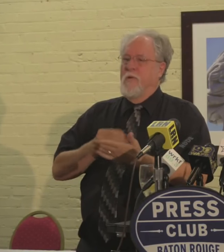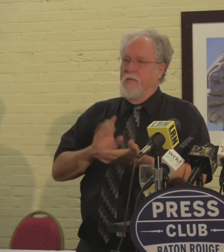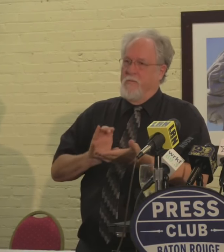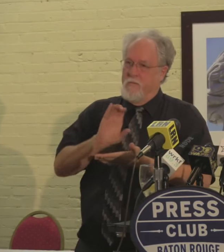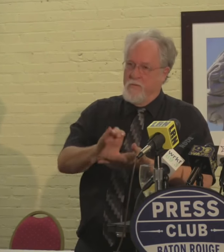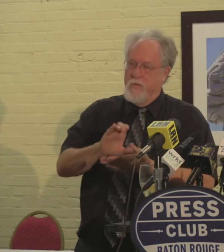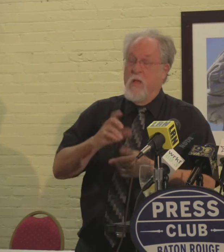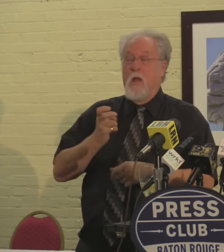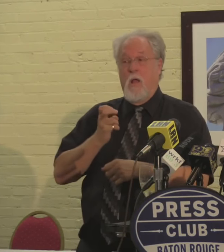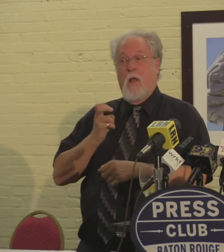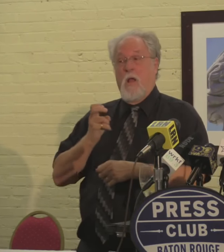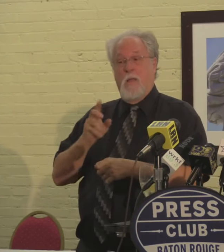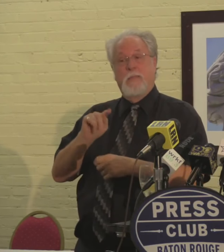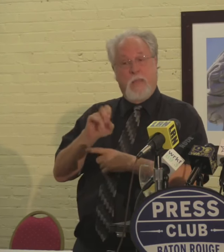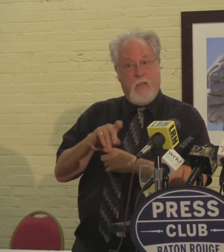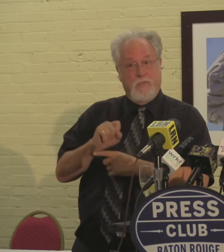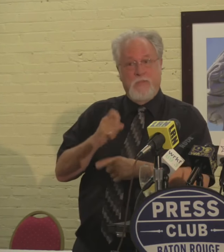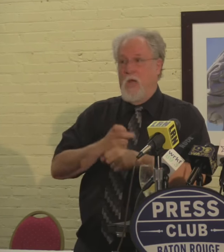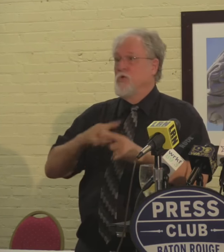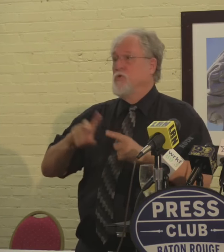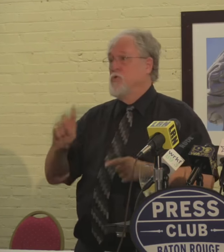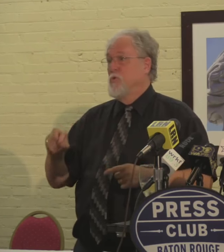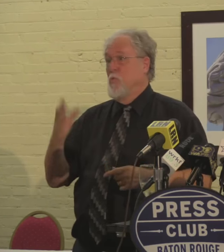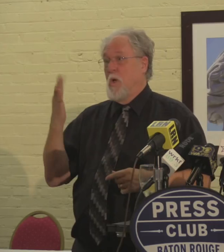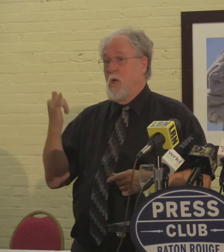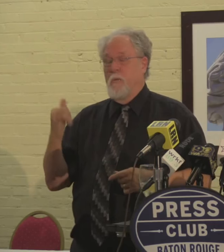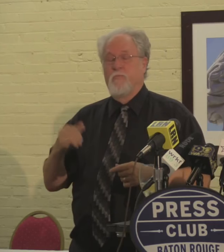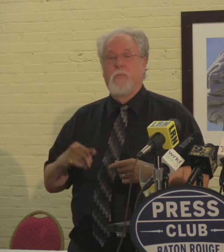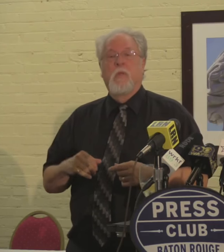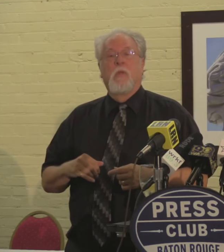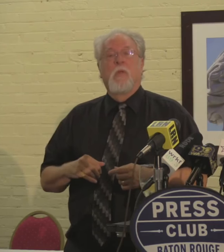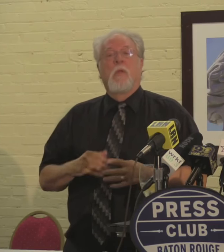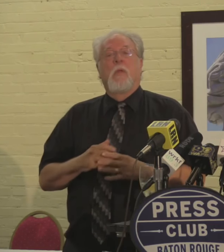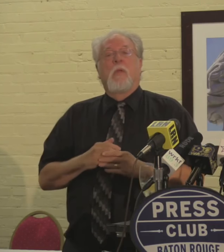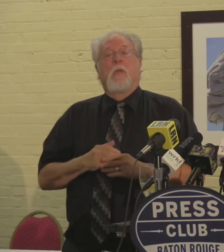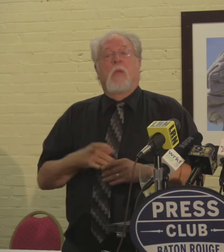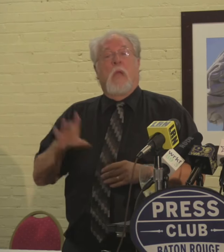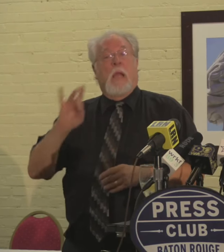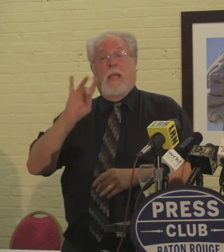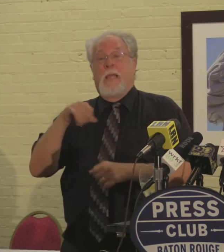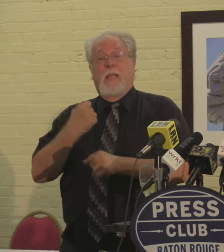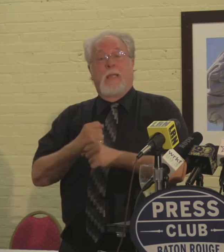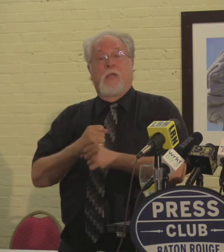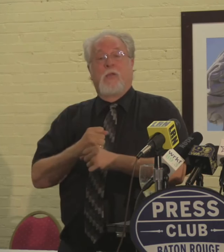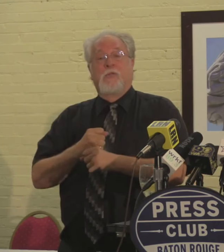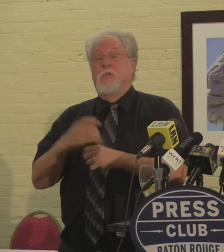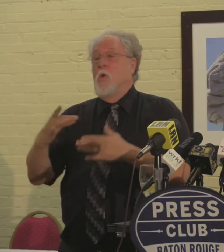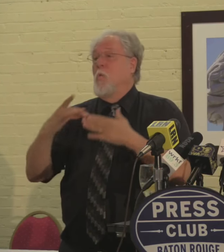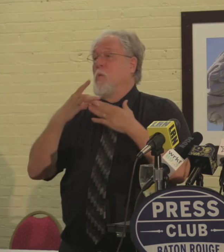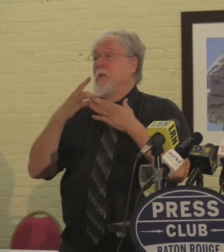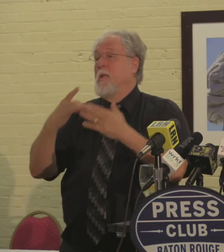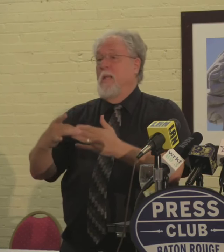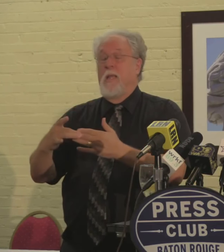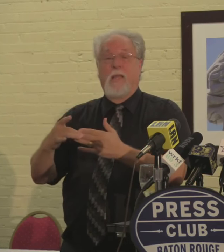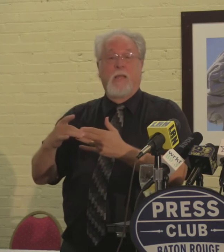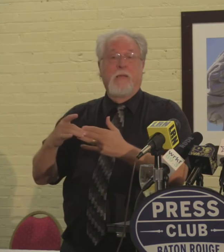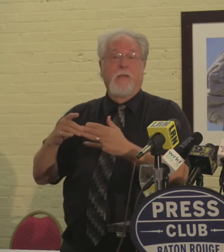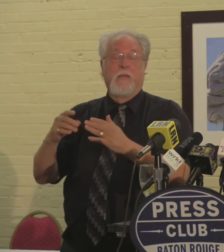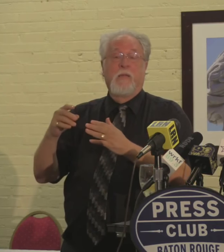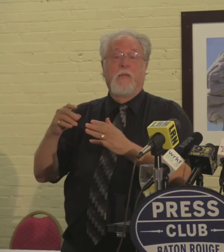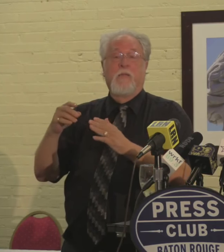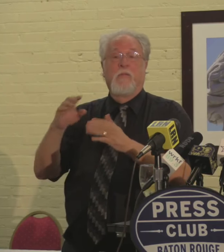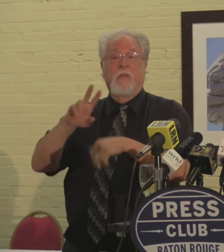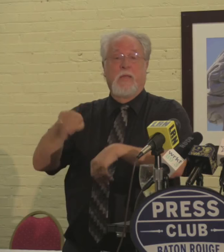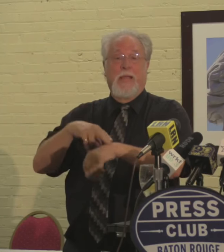do. One of the reasons that it's hard to do, quite frankly, is because for 8 years we led the nation in state general fund cuts to higher